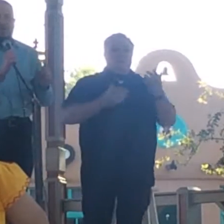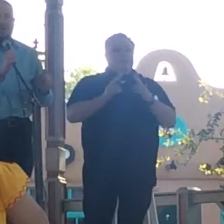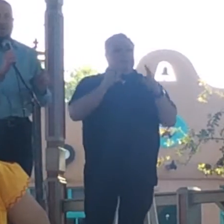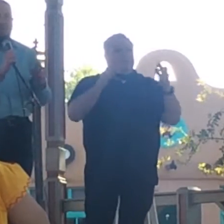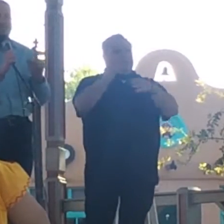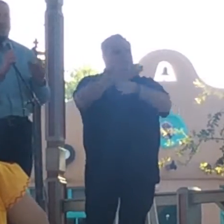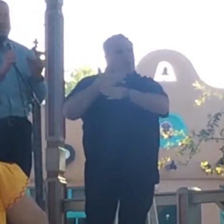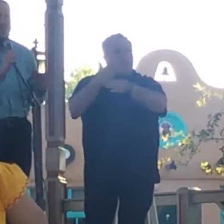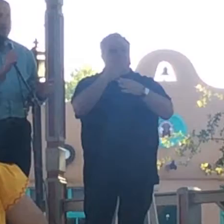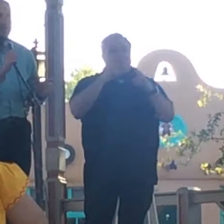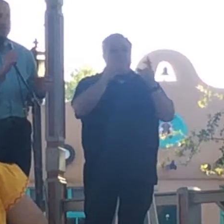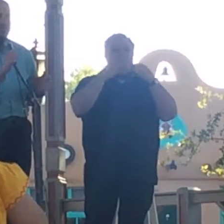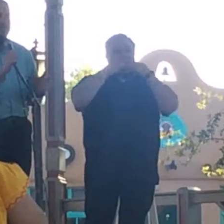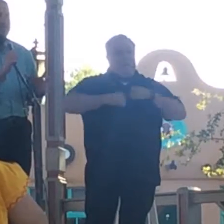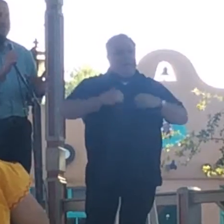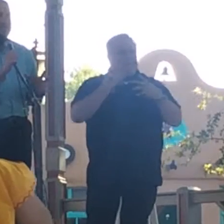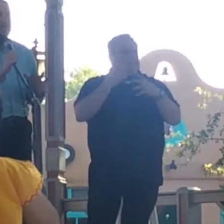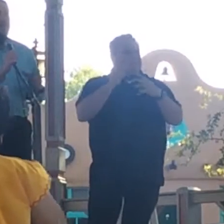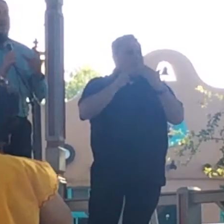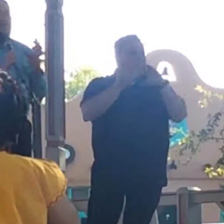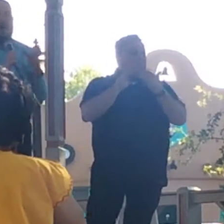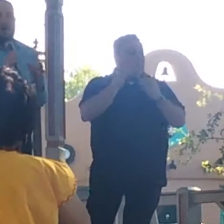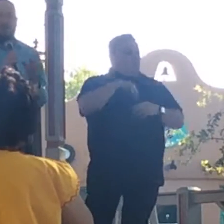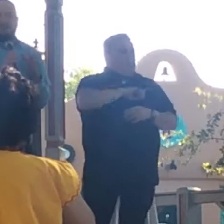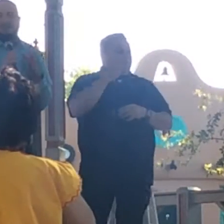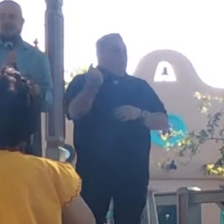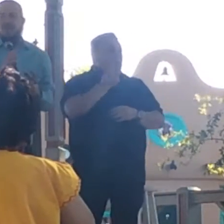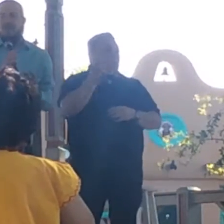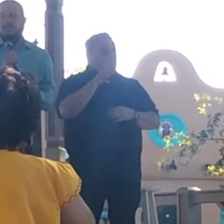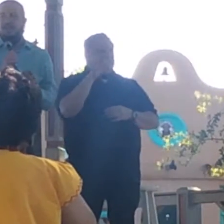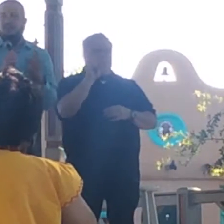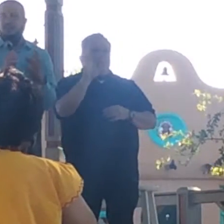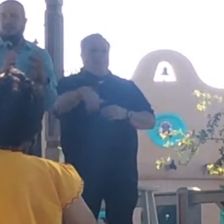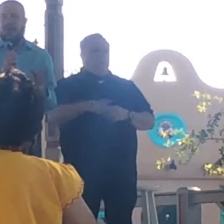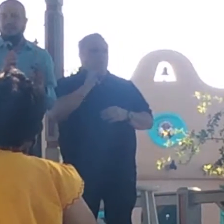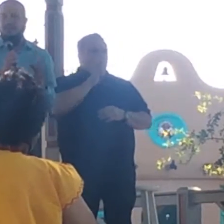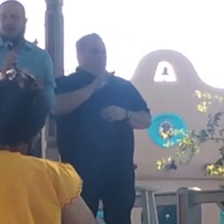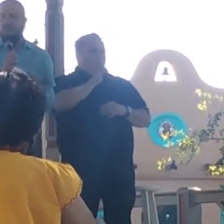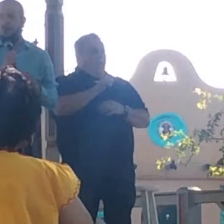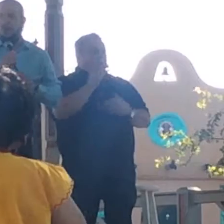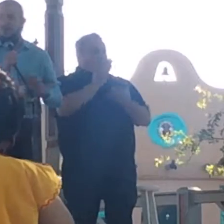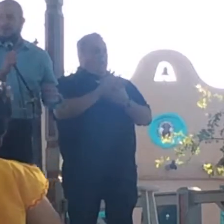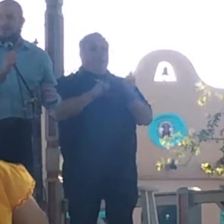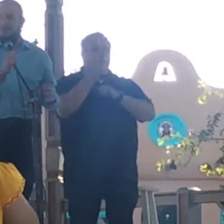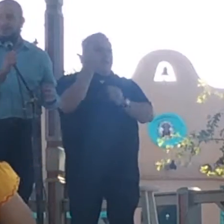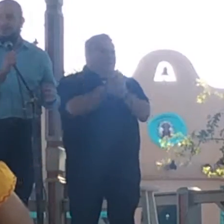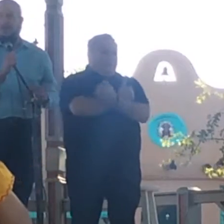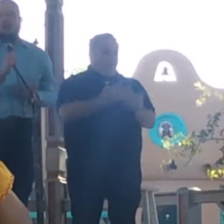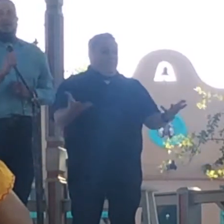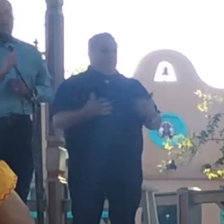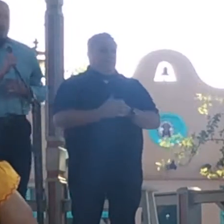very sharing and a very caring community. We have always been that, and we will not stop for